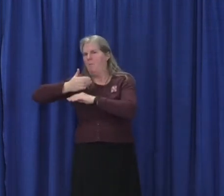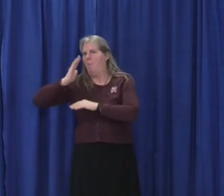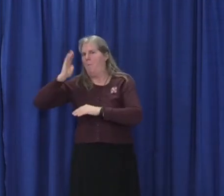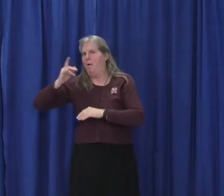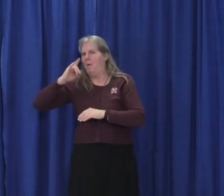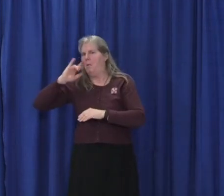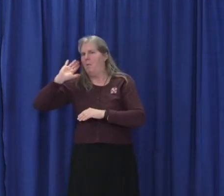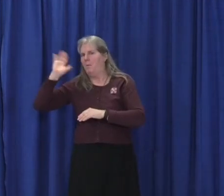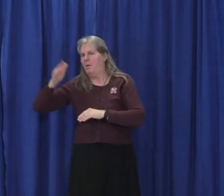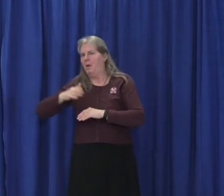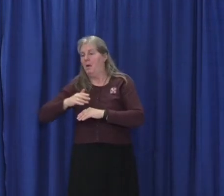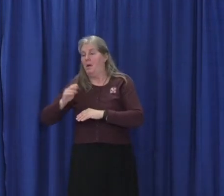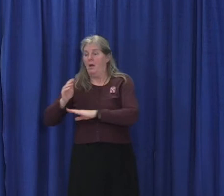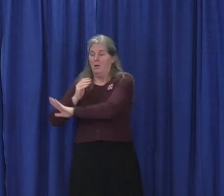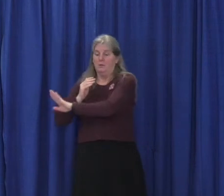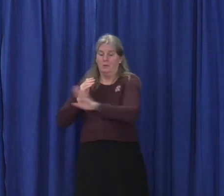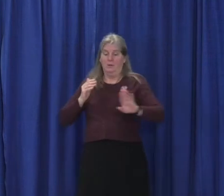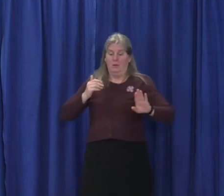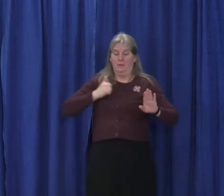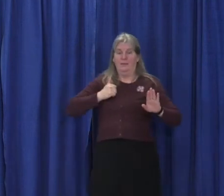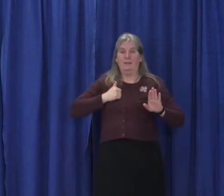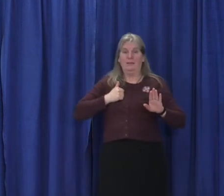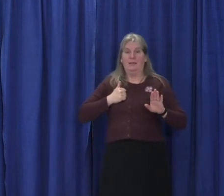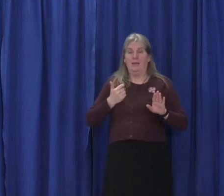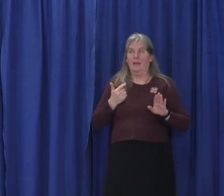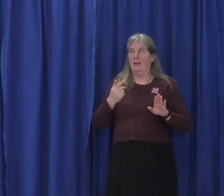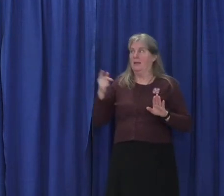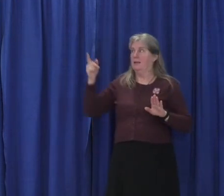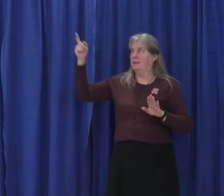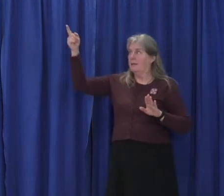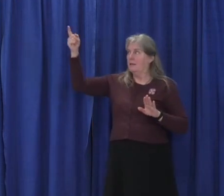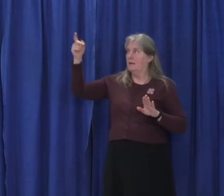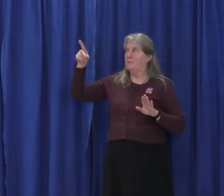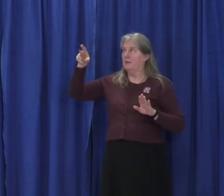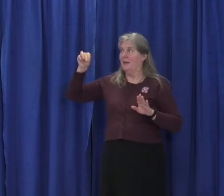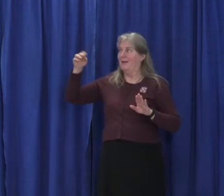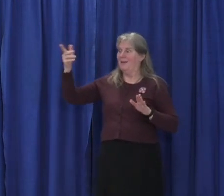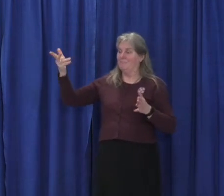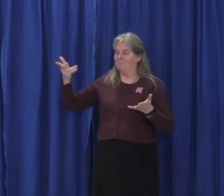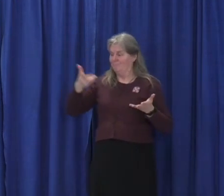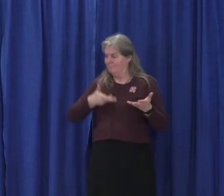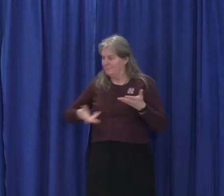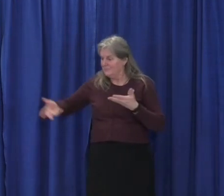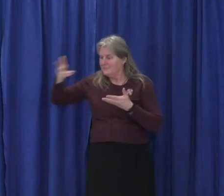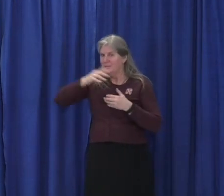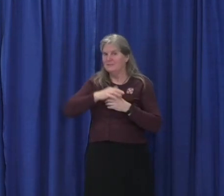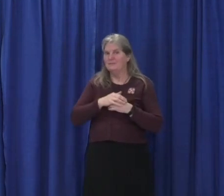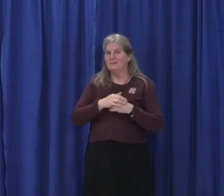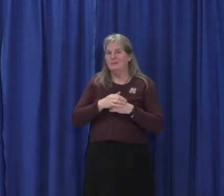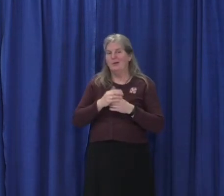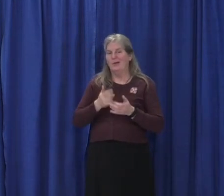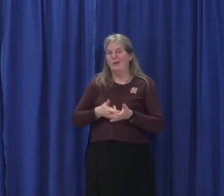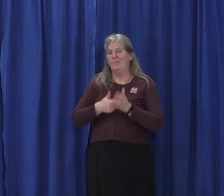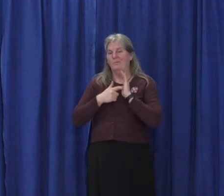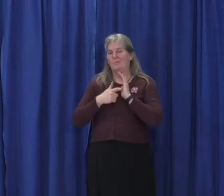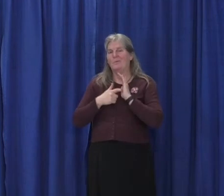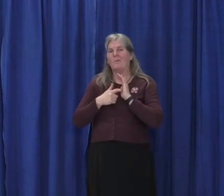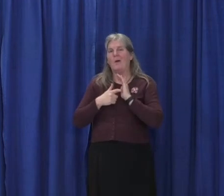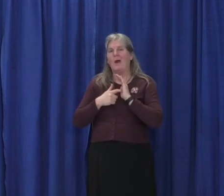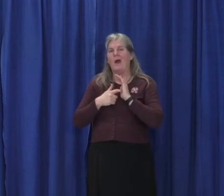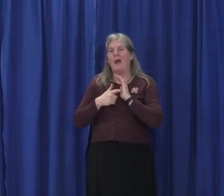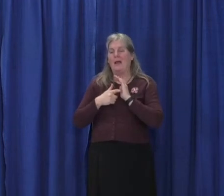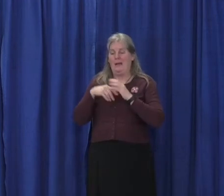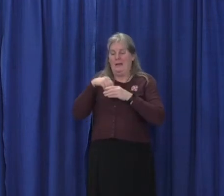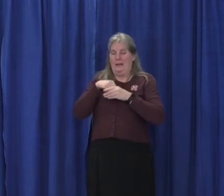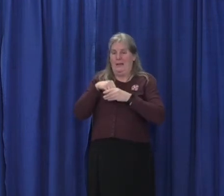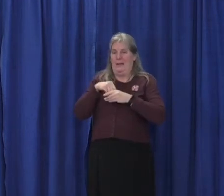Right across Canada, panning across, the Prime Minister again reiterated at that call the obligation and responsibility